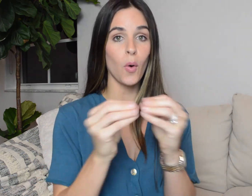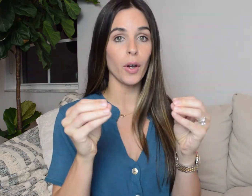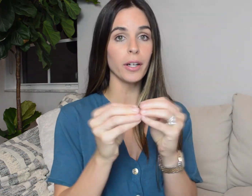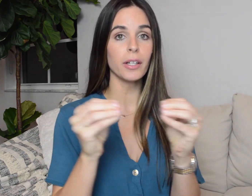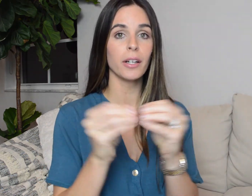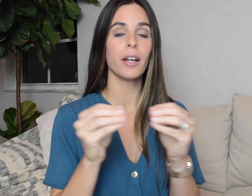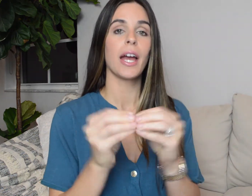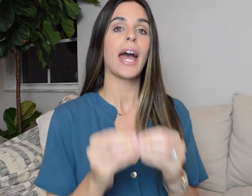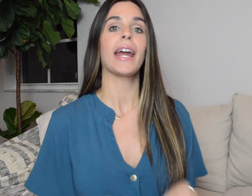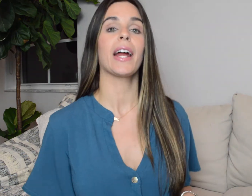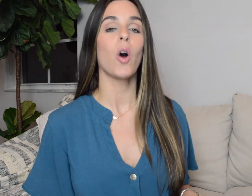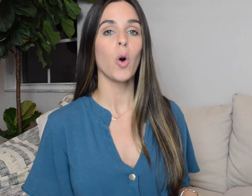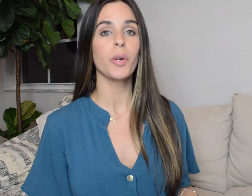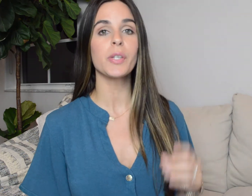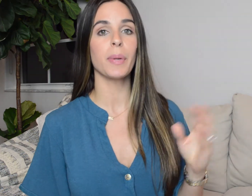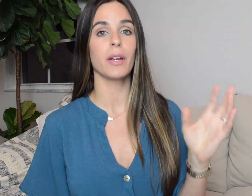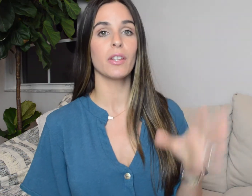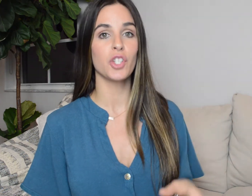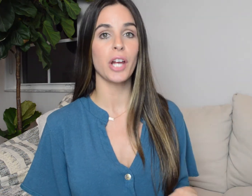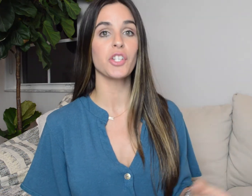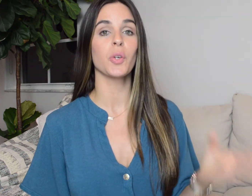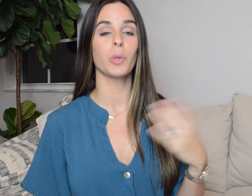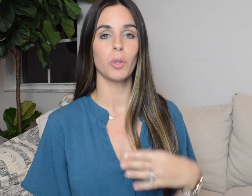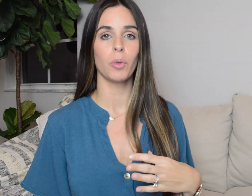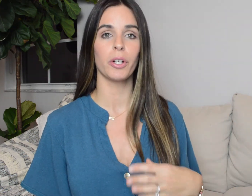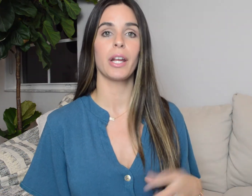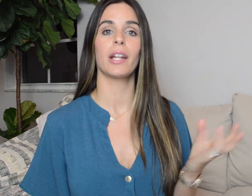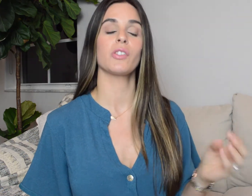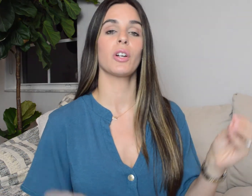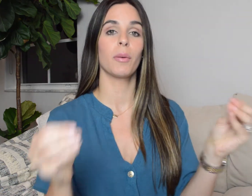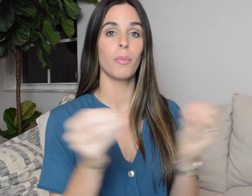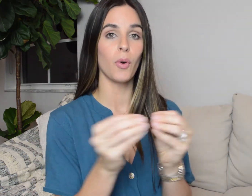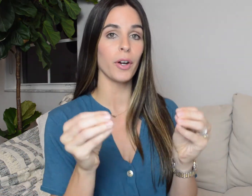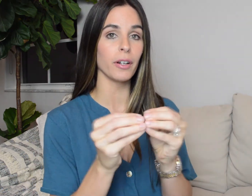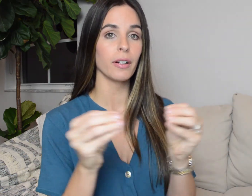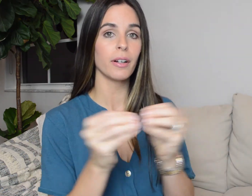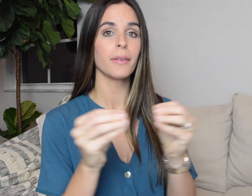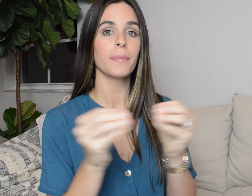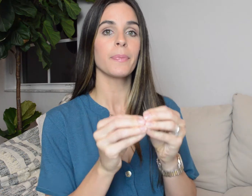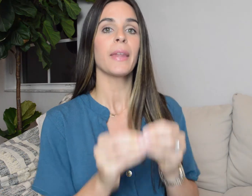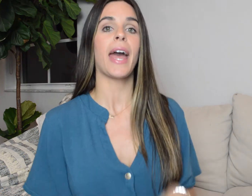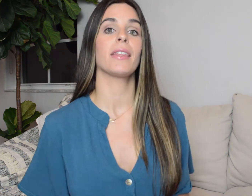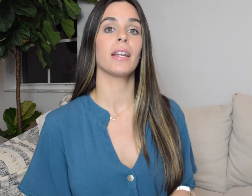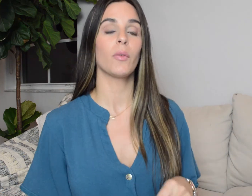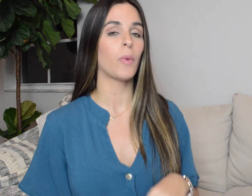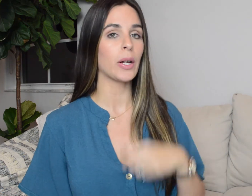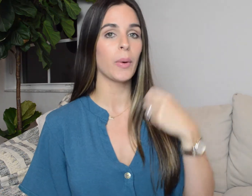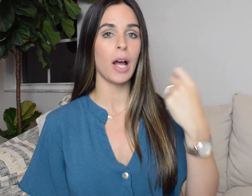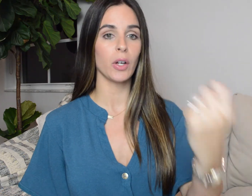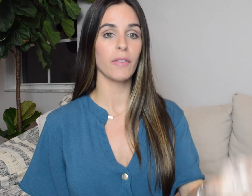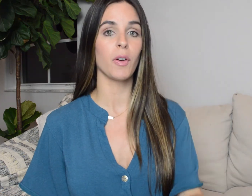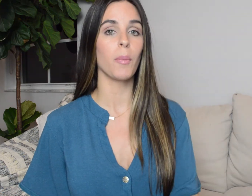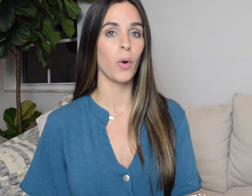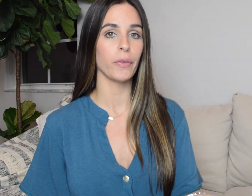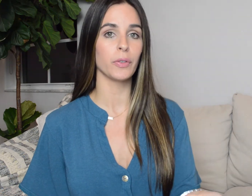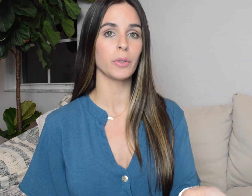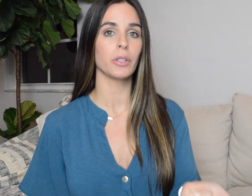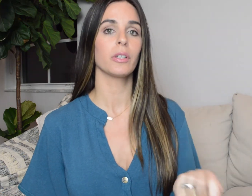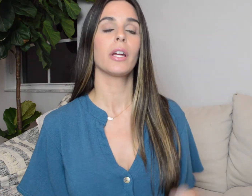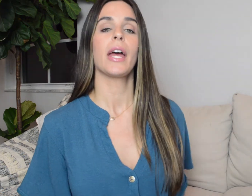more, and I always pair the gesture with the word, and I'll tell her more, and then right away I'll give her more food.